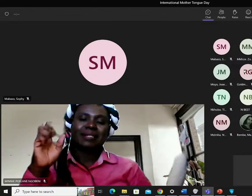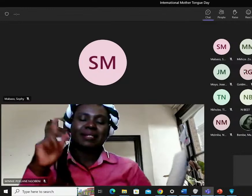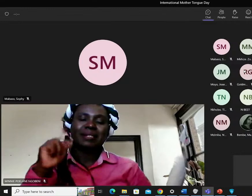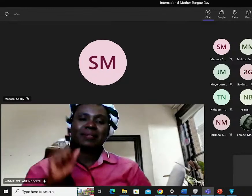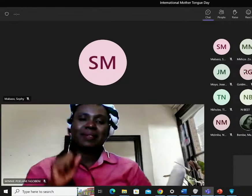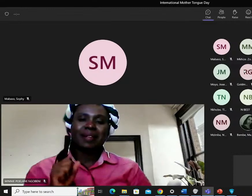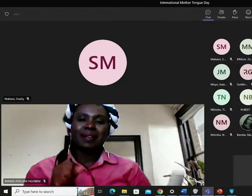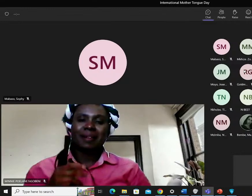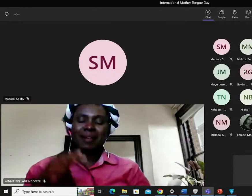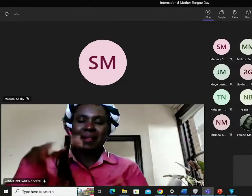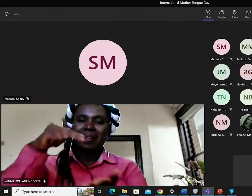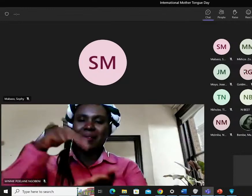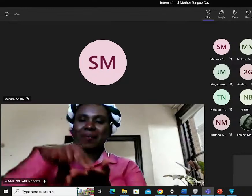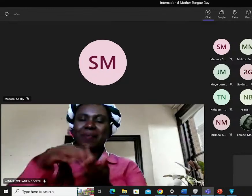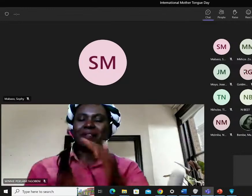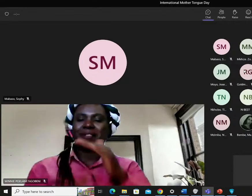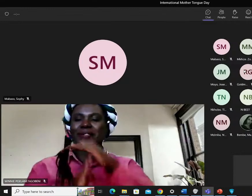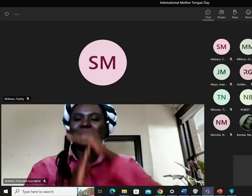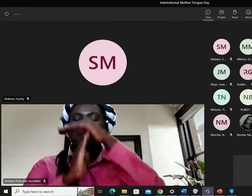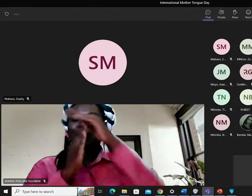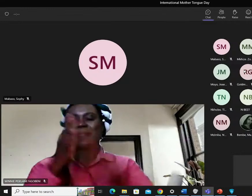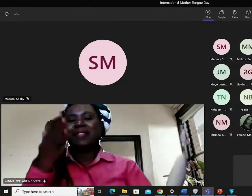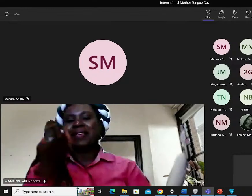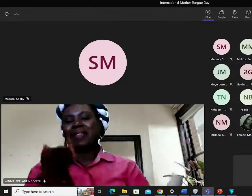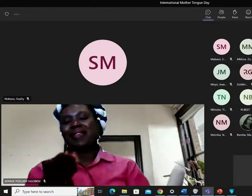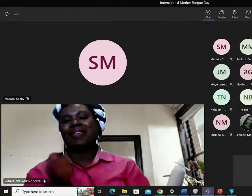mandime apho.